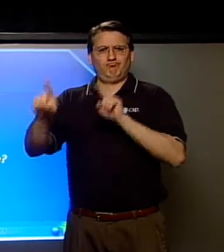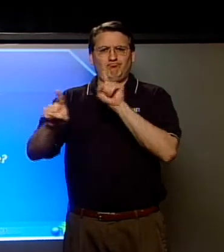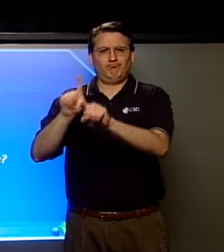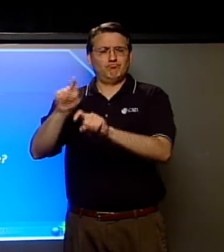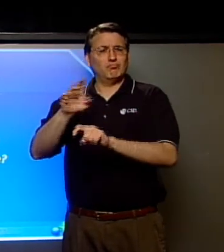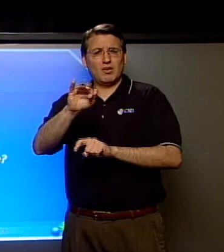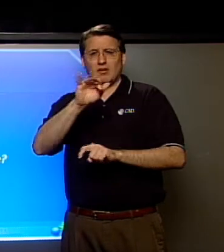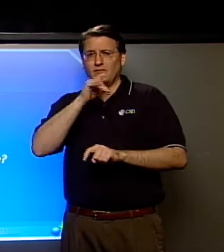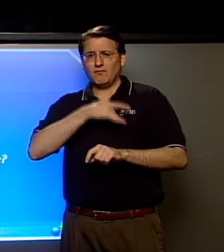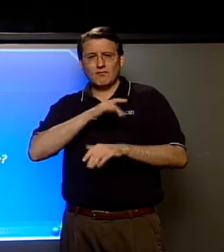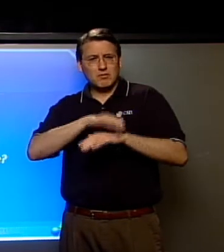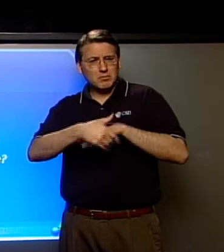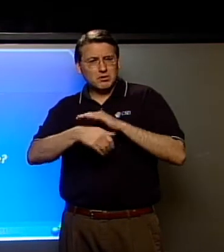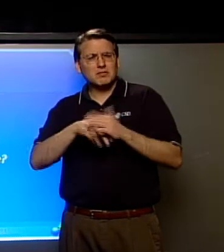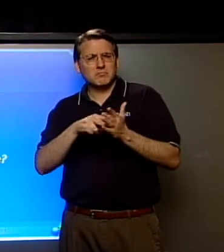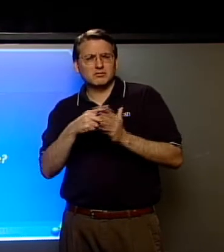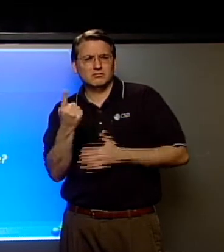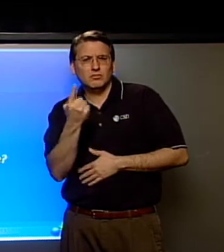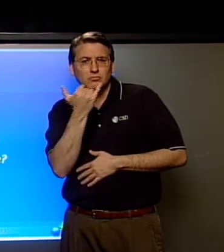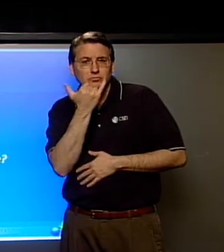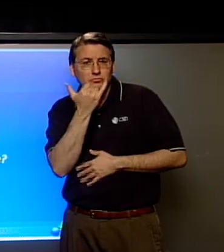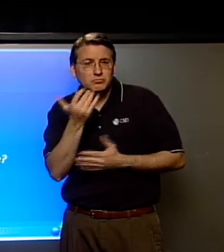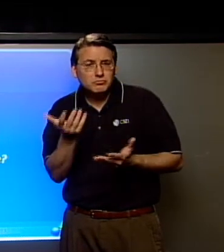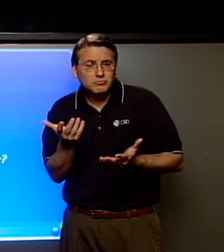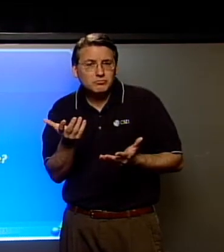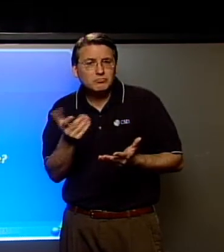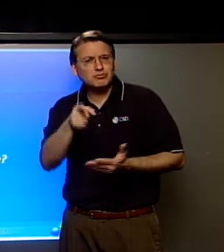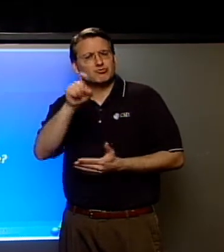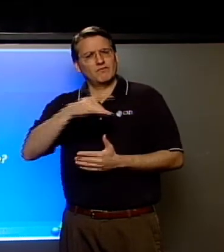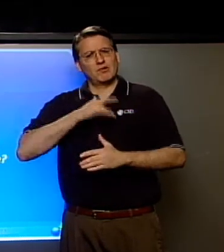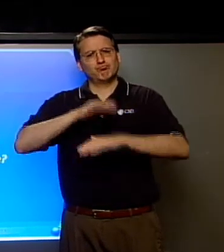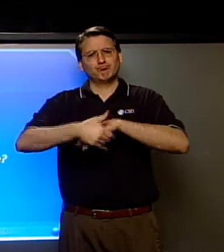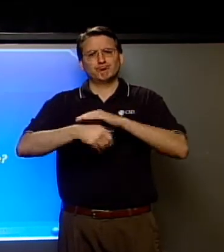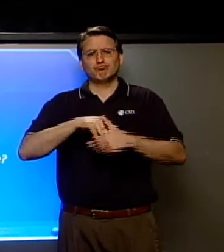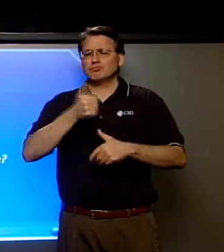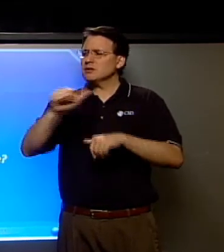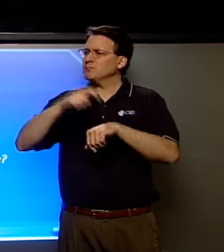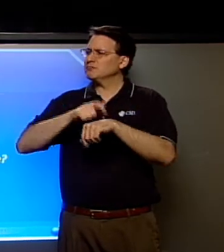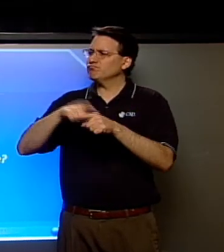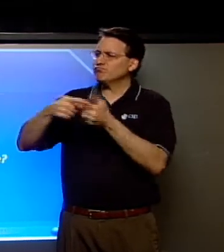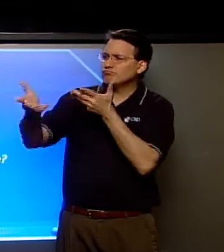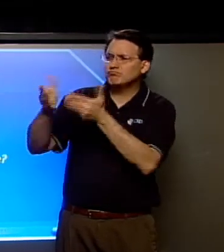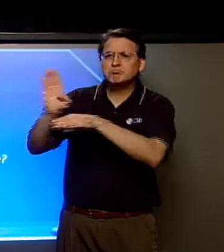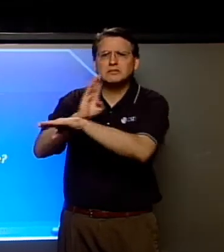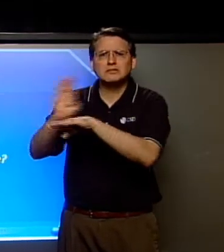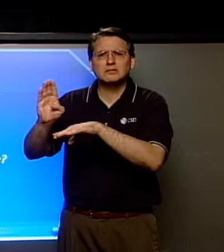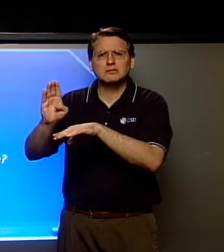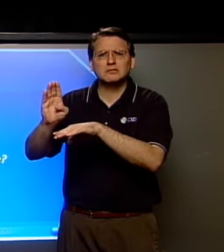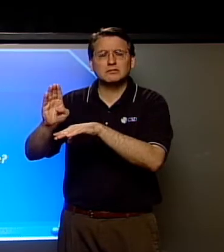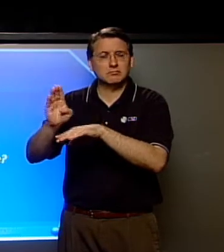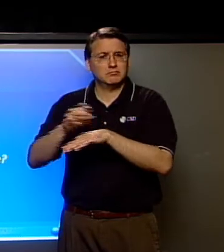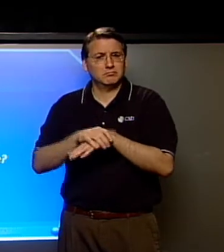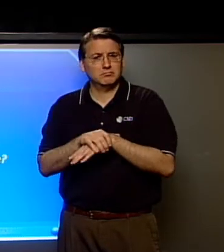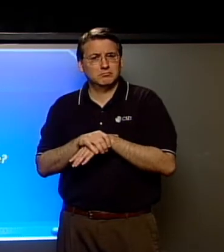be afraid to be assertive and ask questions. You want to feel comfortable with who you're giving your money and identity and information for, too.